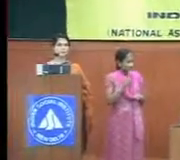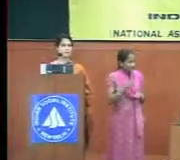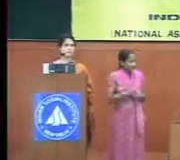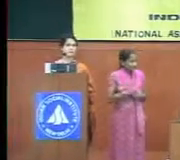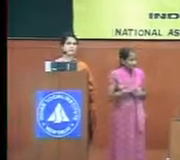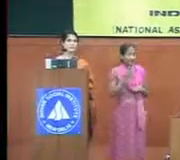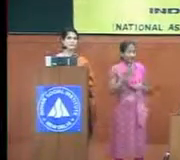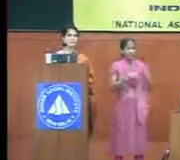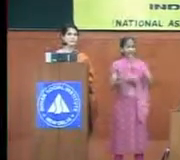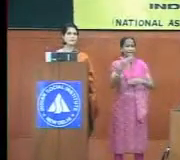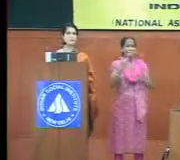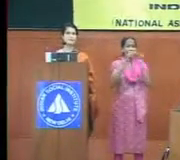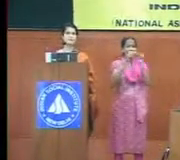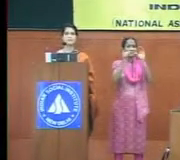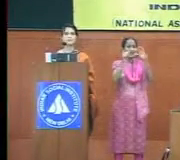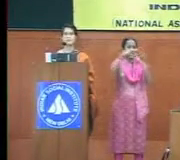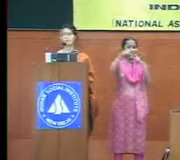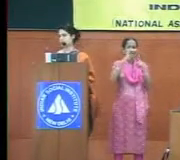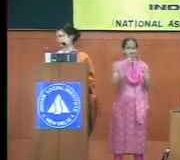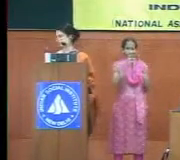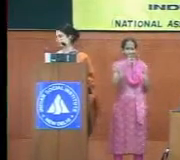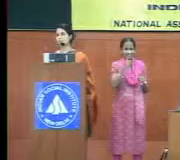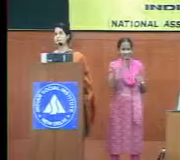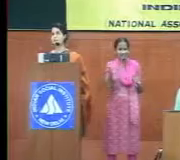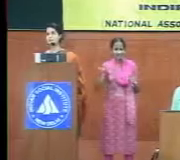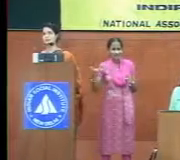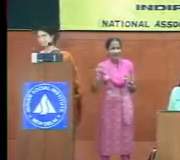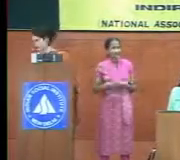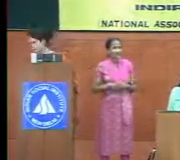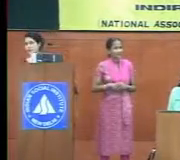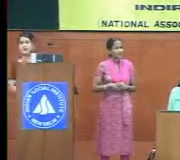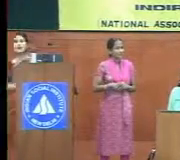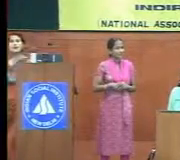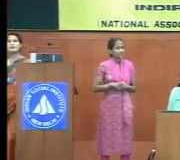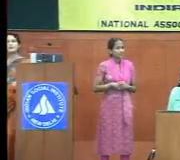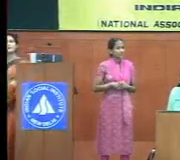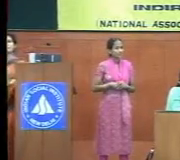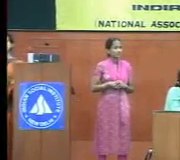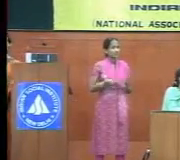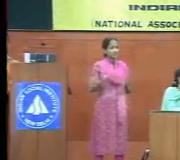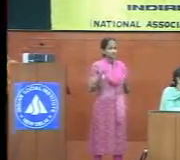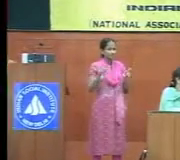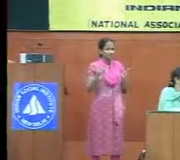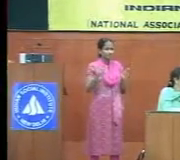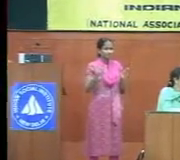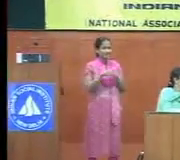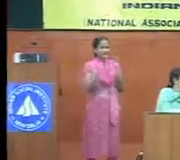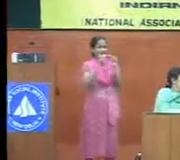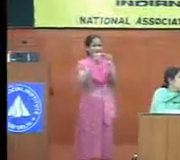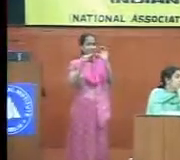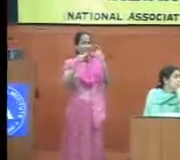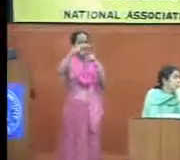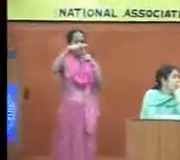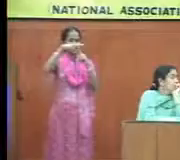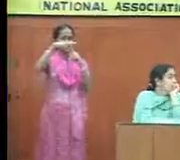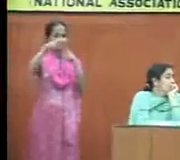if we look at the Disabilities Act, and if we try and look at another act which came in and which has something similar there,